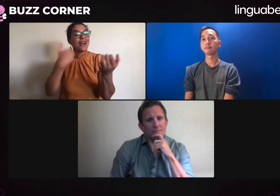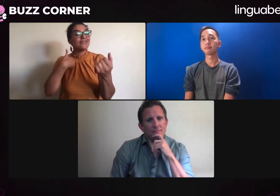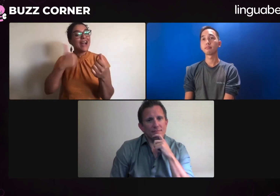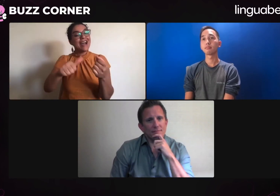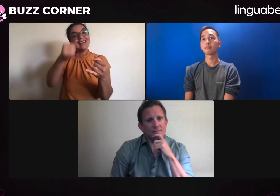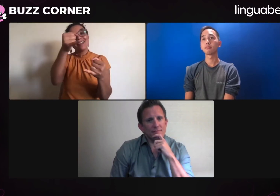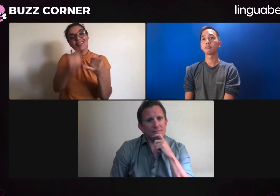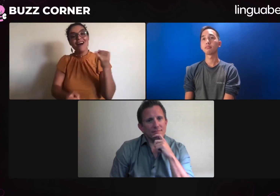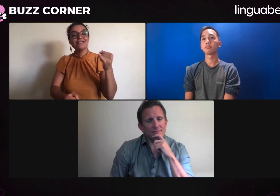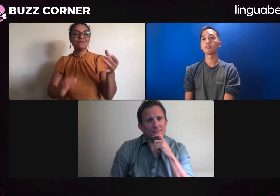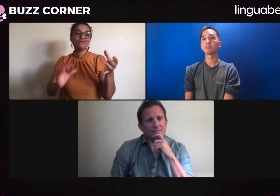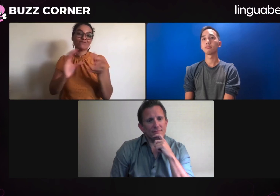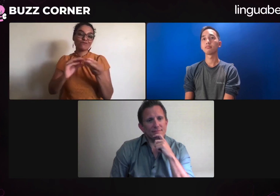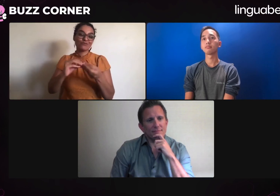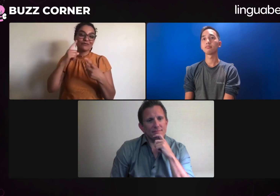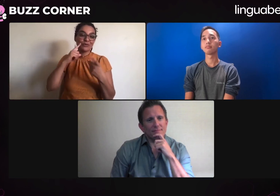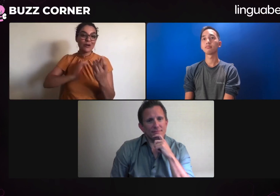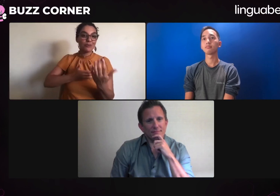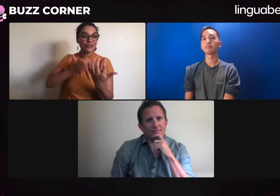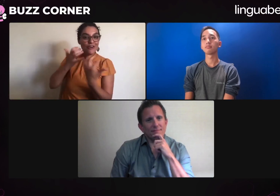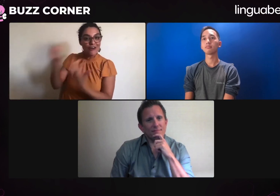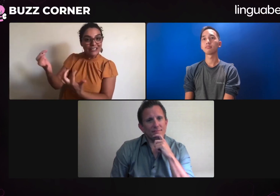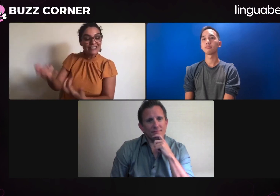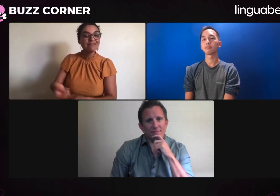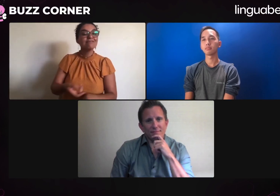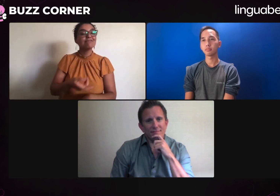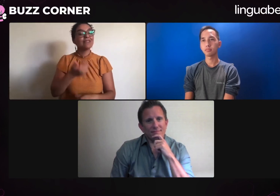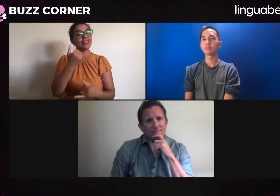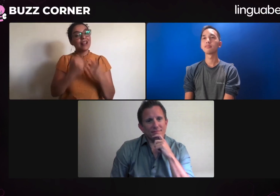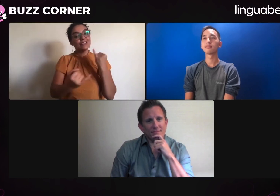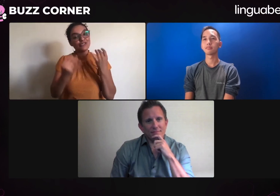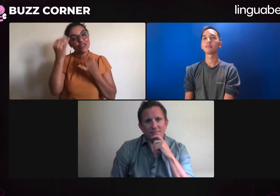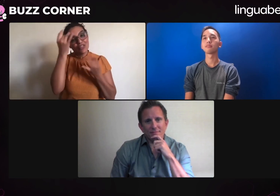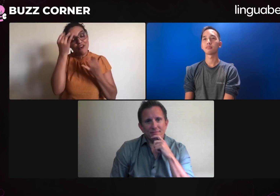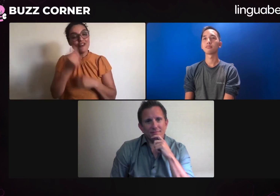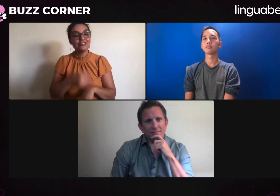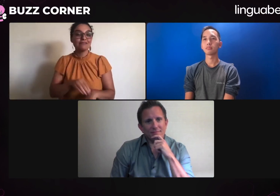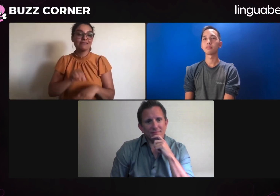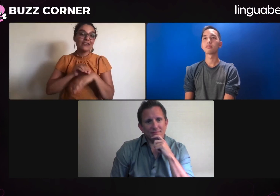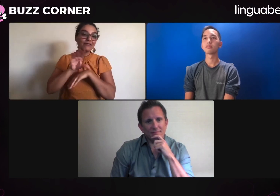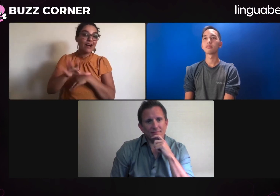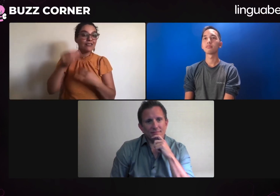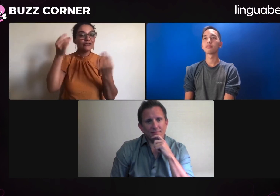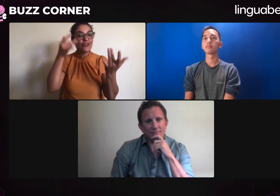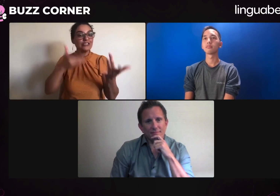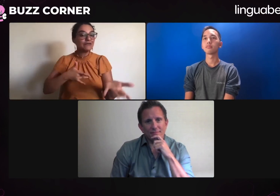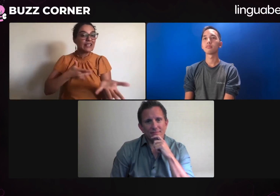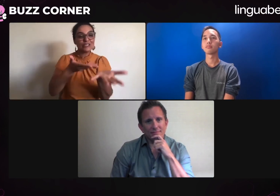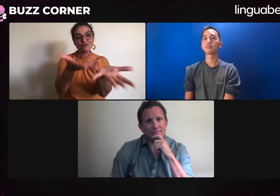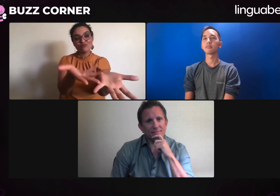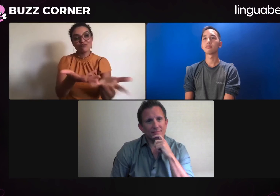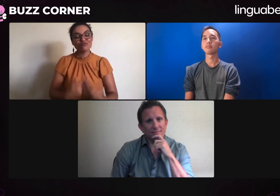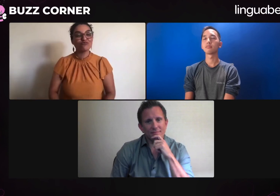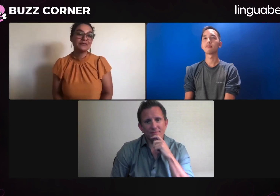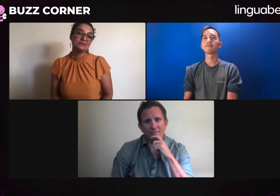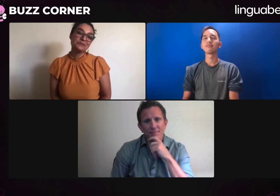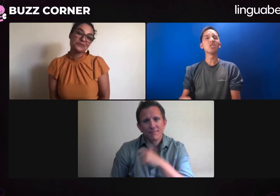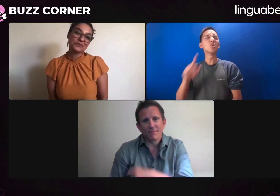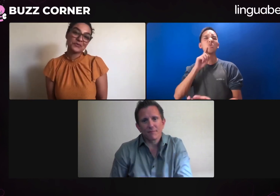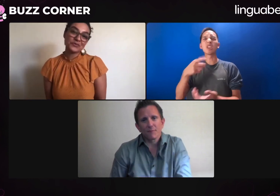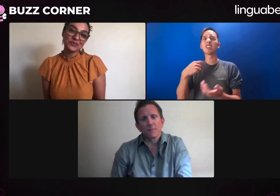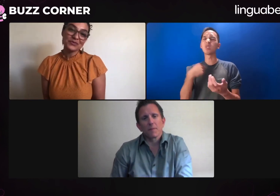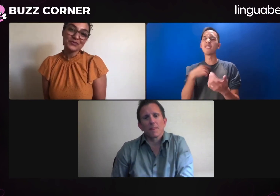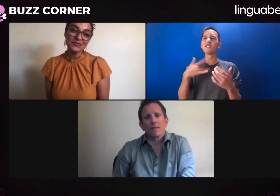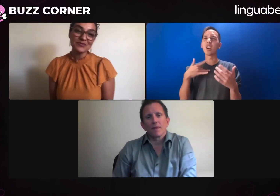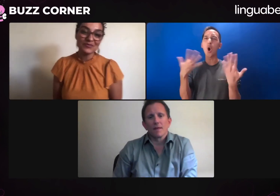Yes. And Ram, do you have any last final comments for our audience? Any final thoughts, advice,